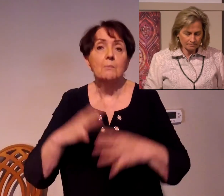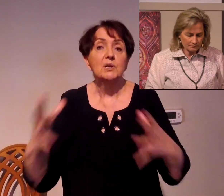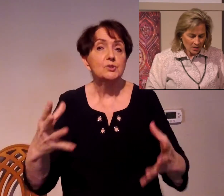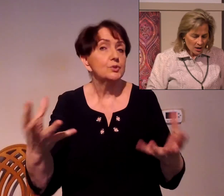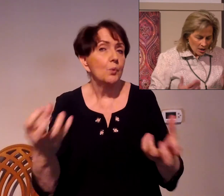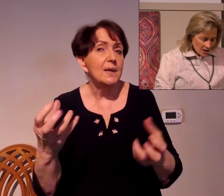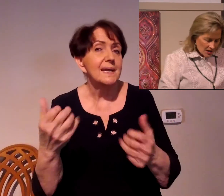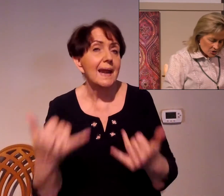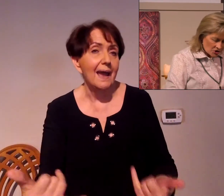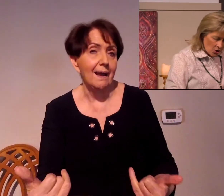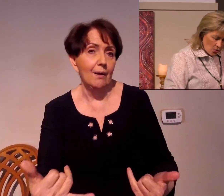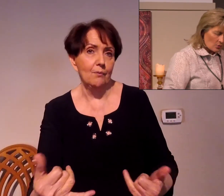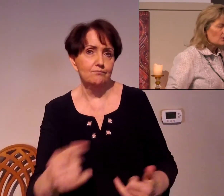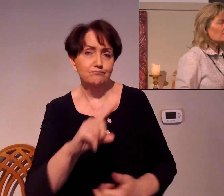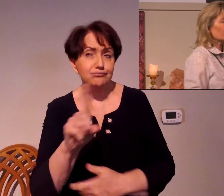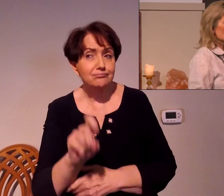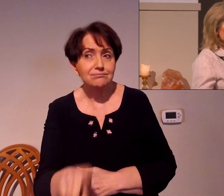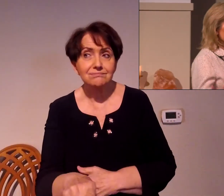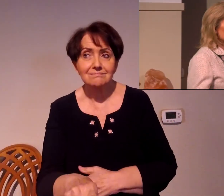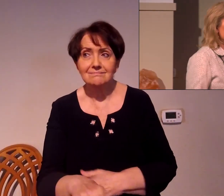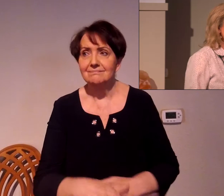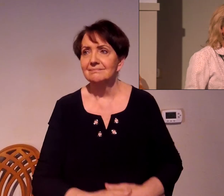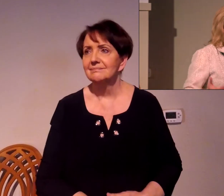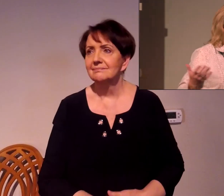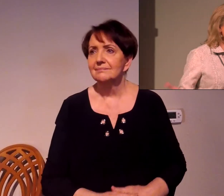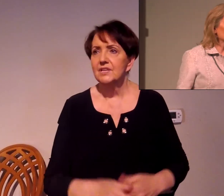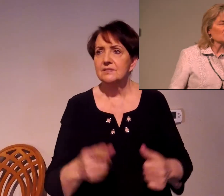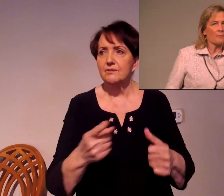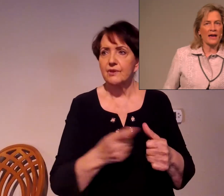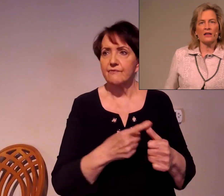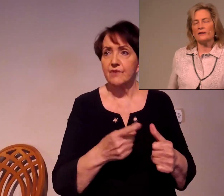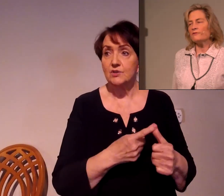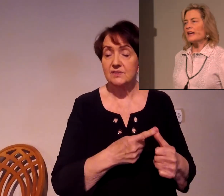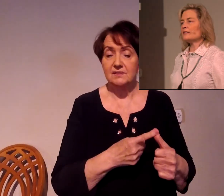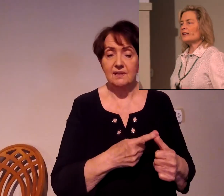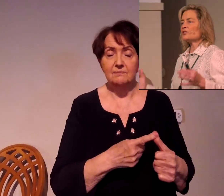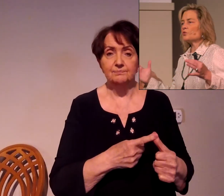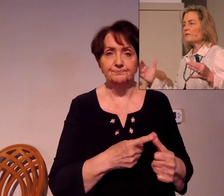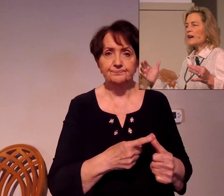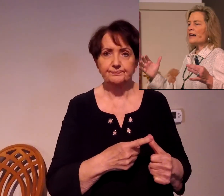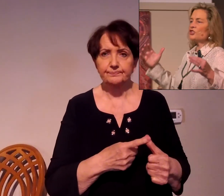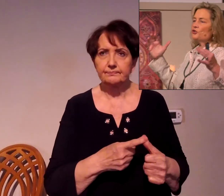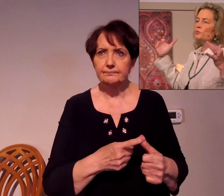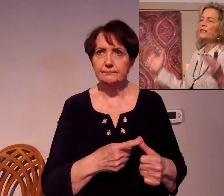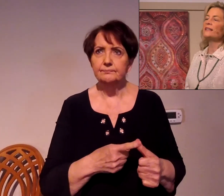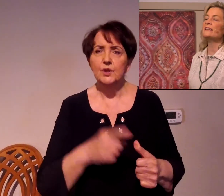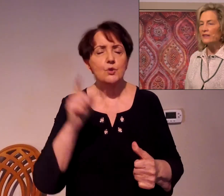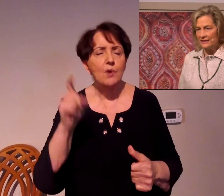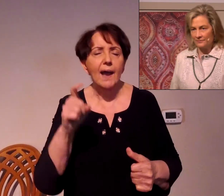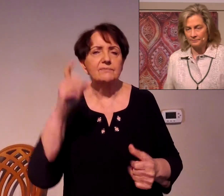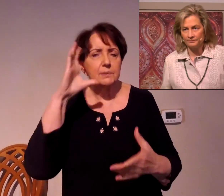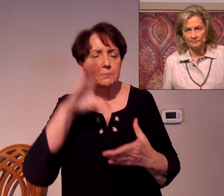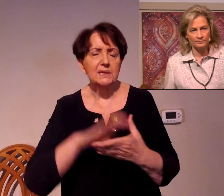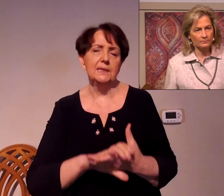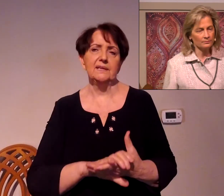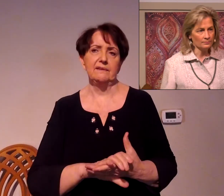right? And so the first step in this step out in faith is we've got to believe